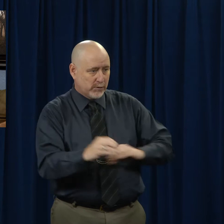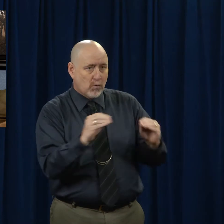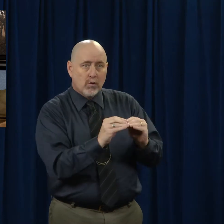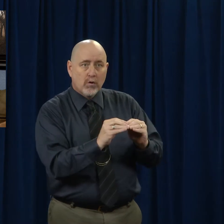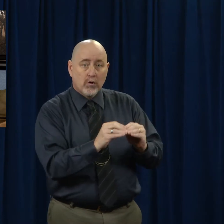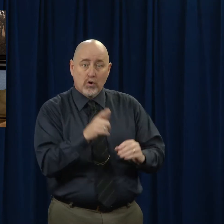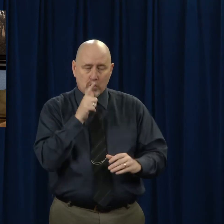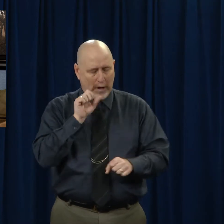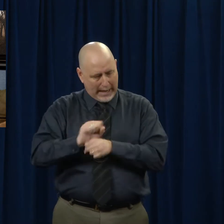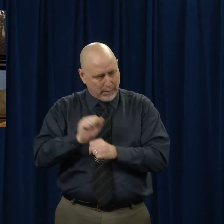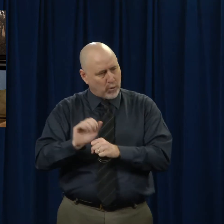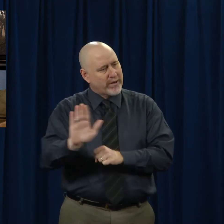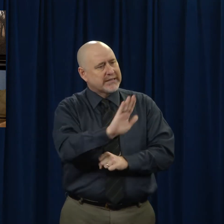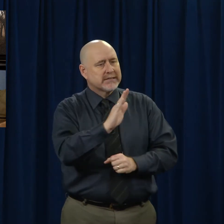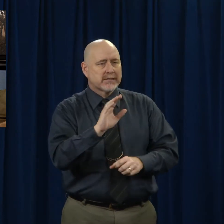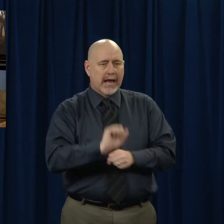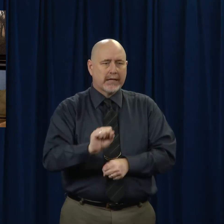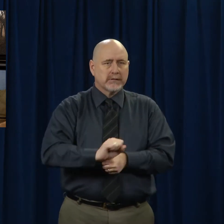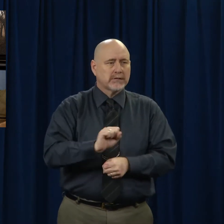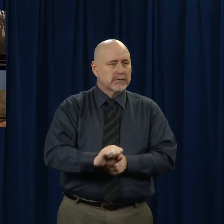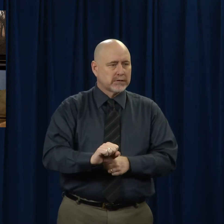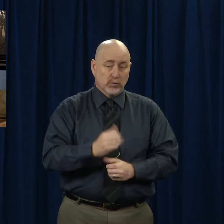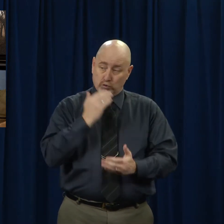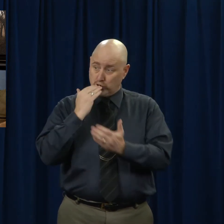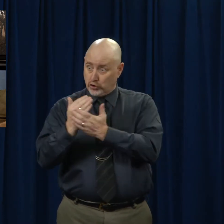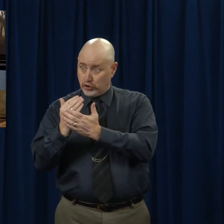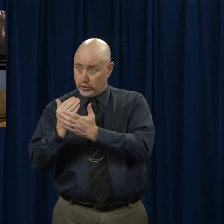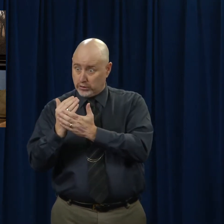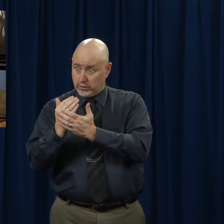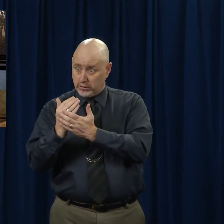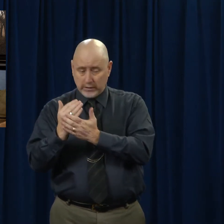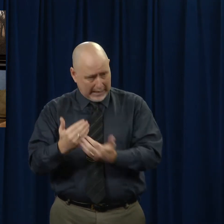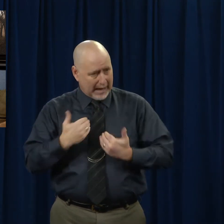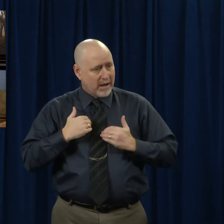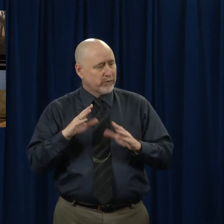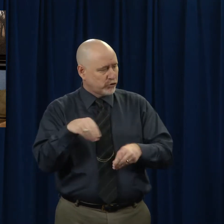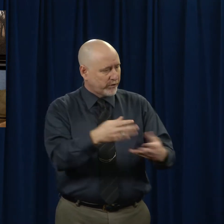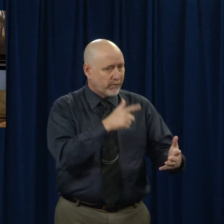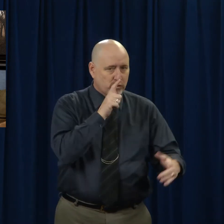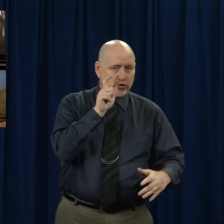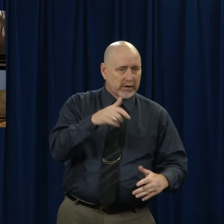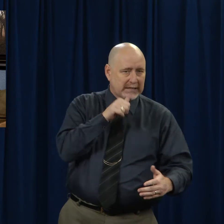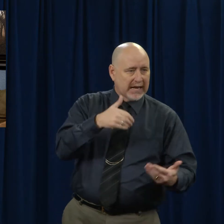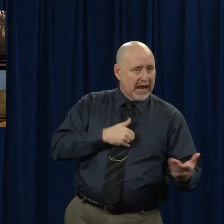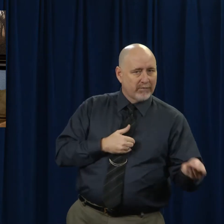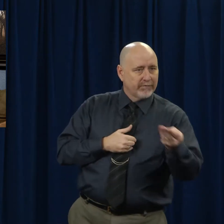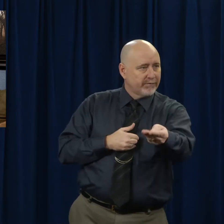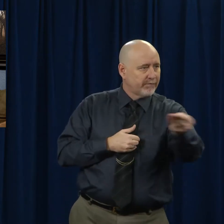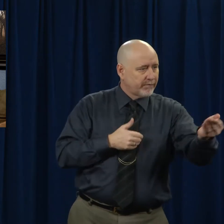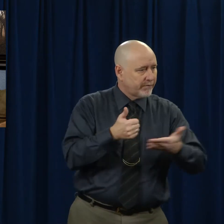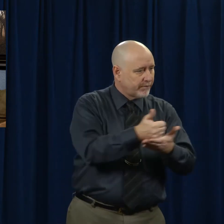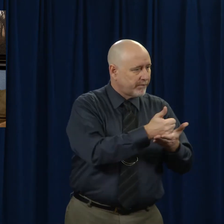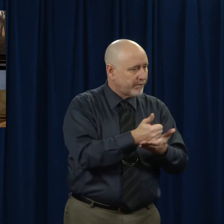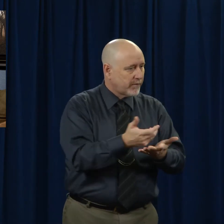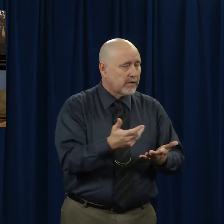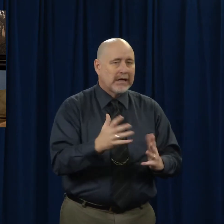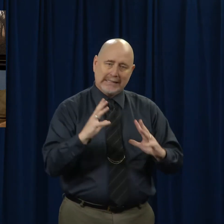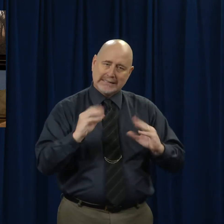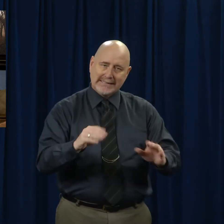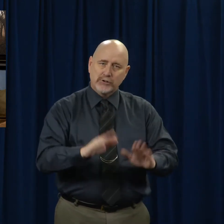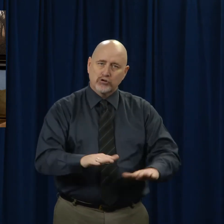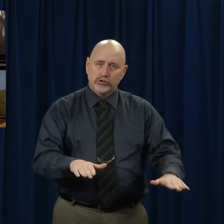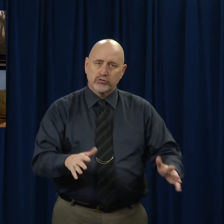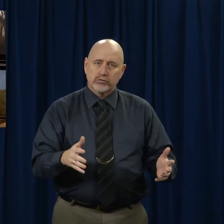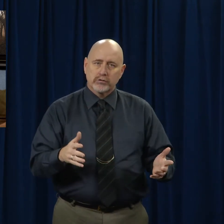steal no more, but let him labor with his hands, that thing which is good, that he may have to give to him that has not, or that him that needs." Teach